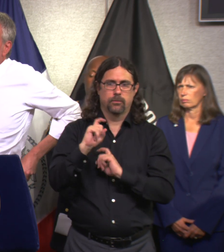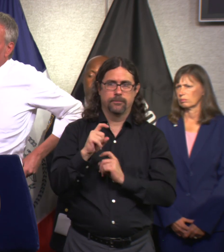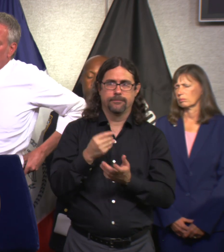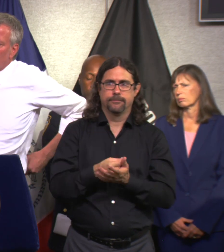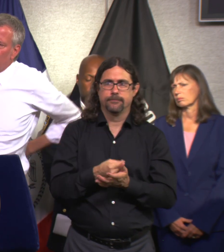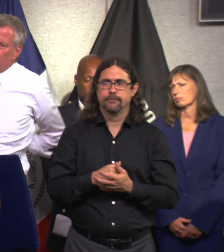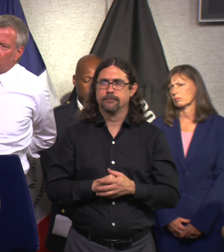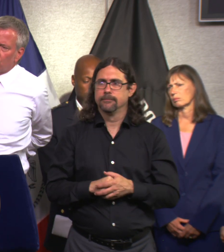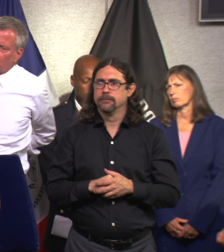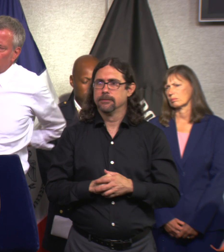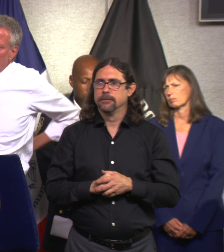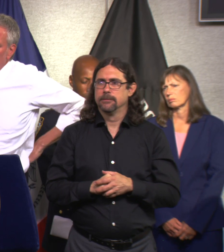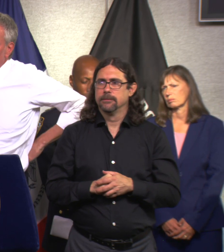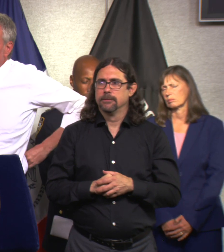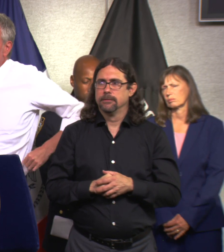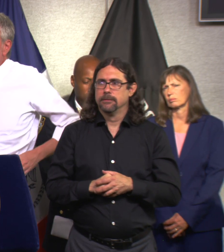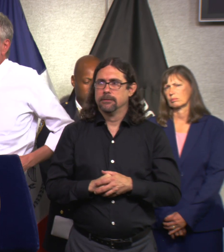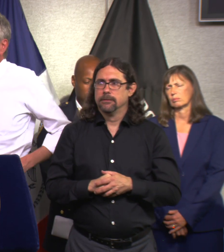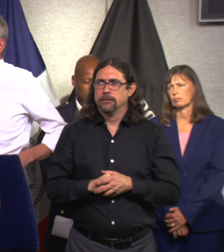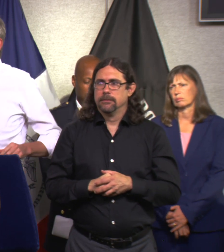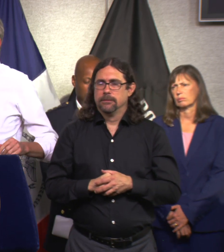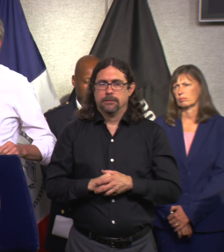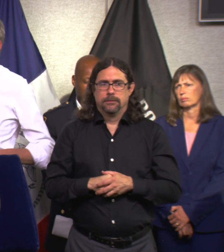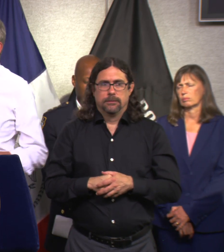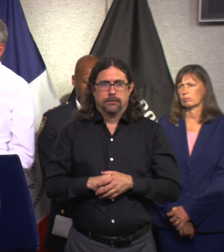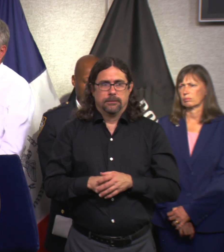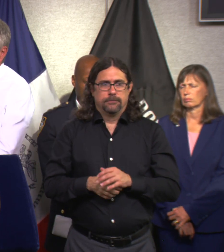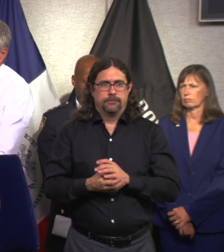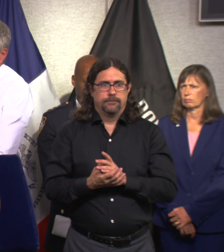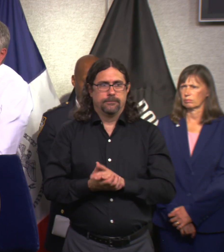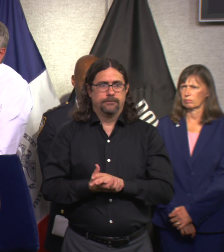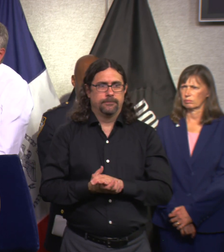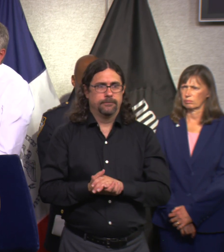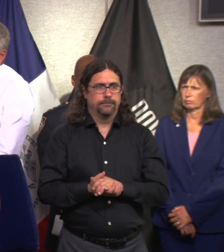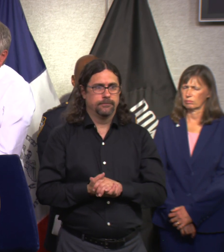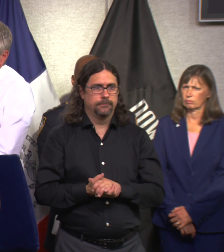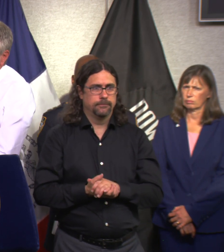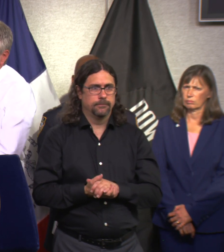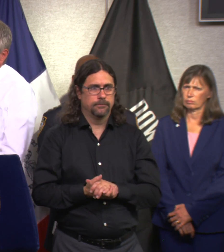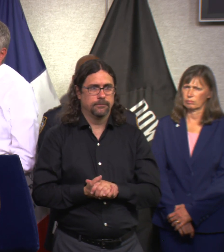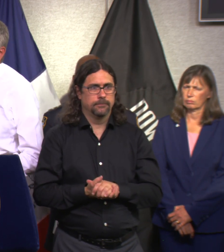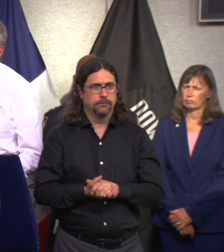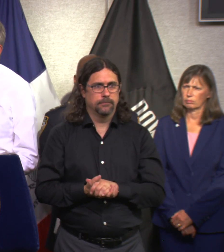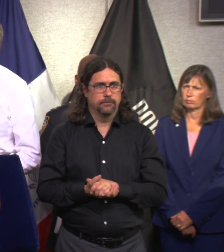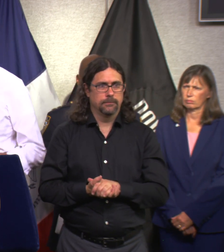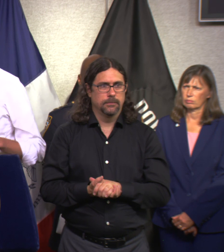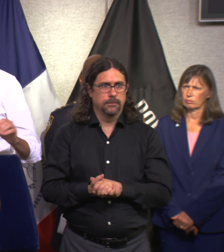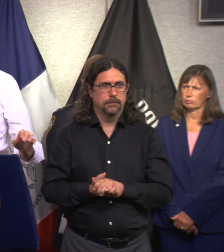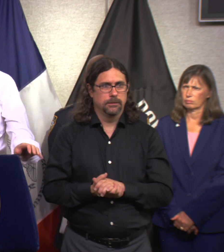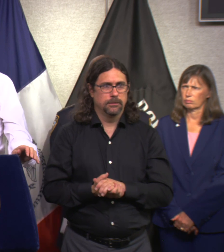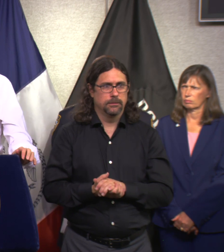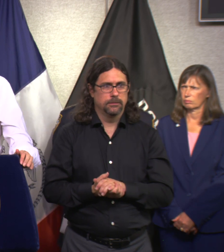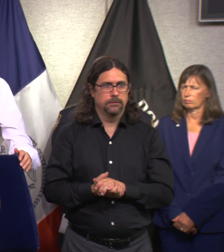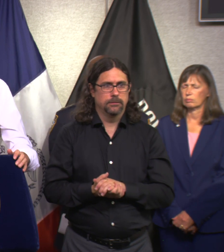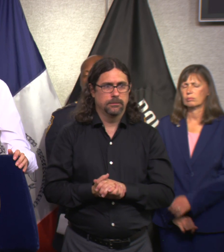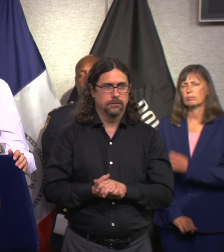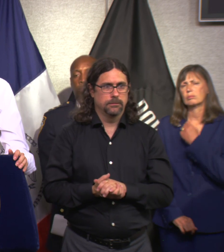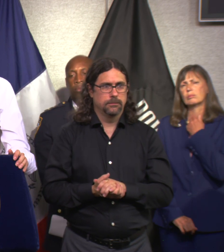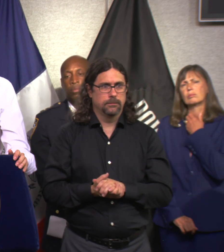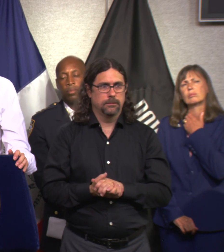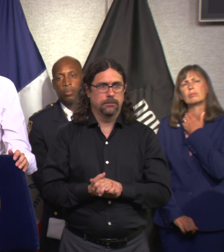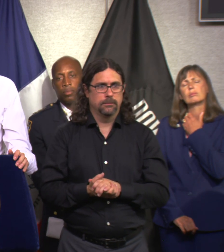Mr. Mayor. The city did not move forward with the administrative trial until 2018.